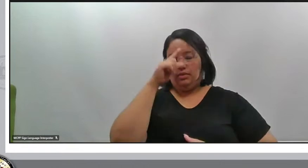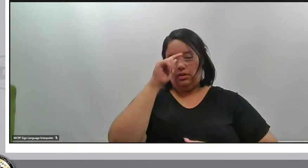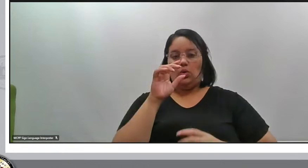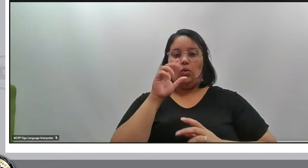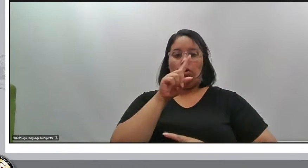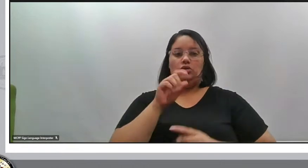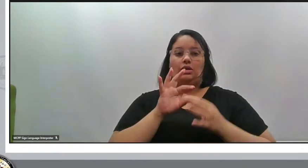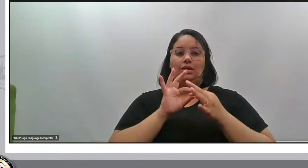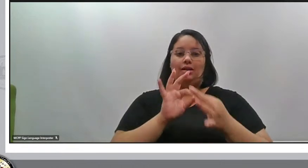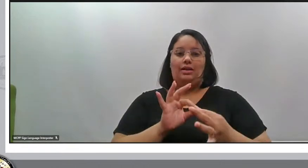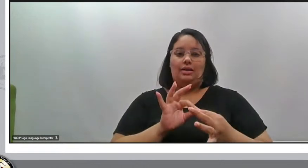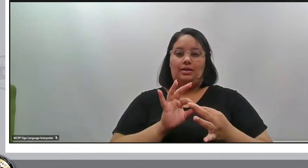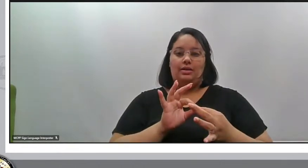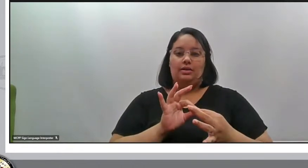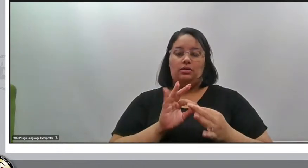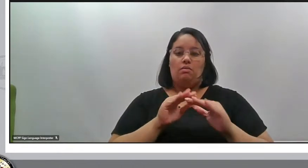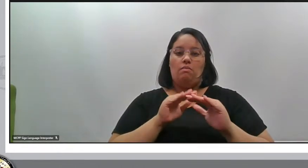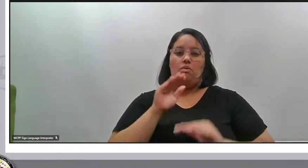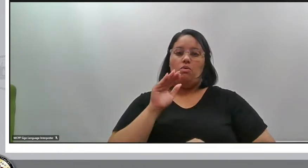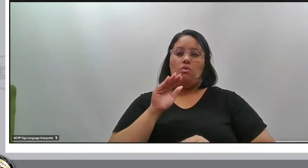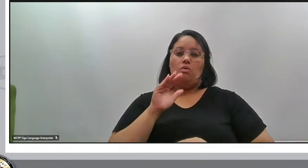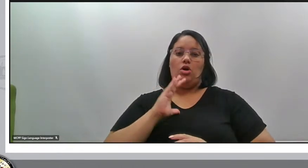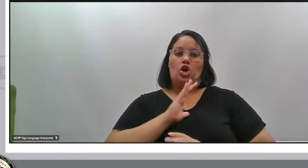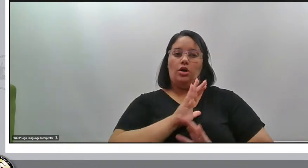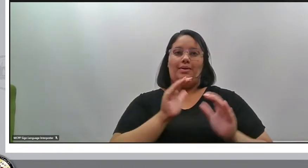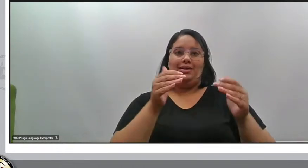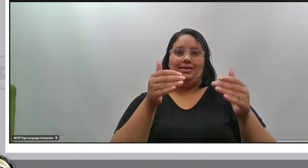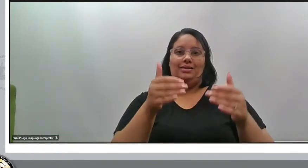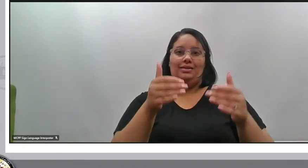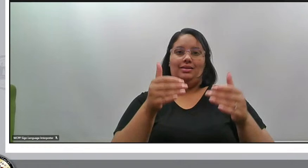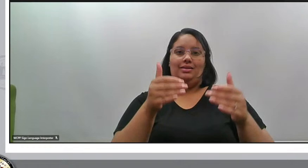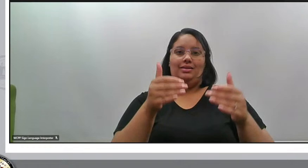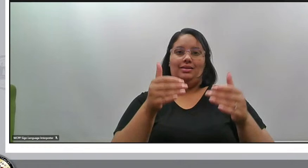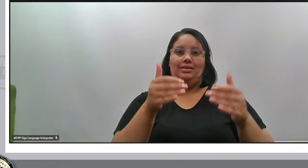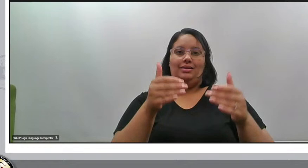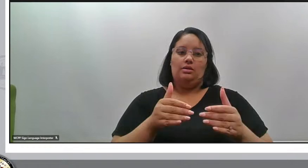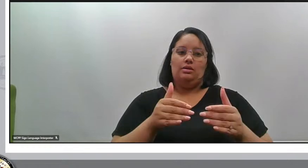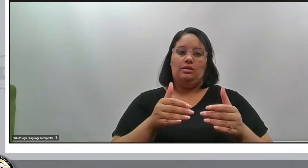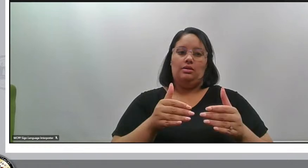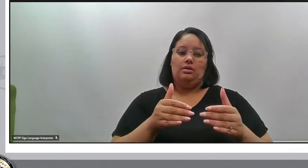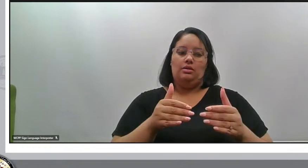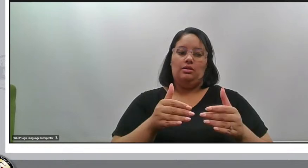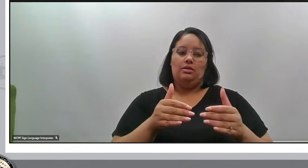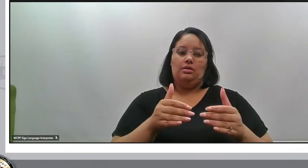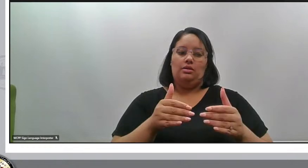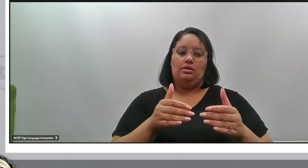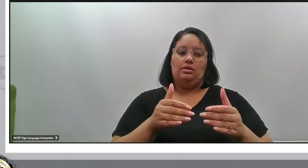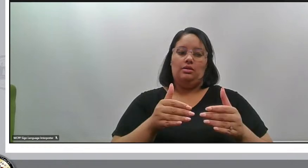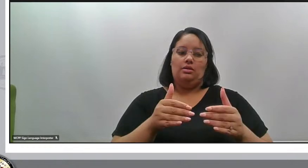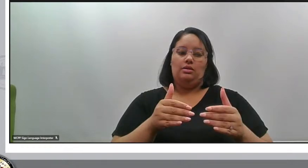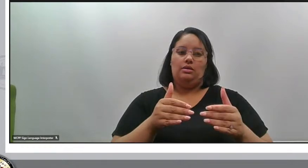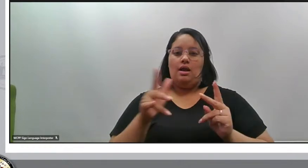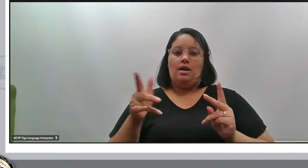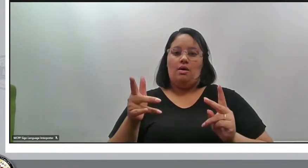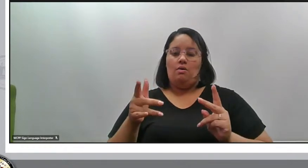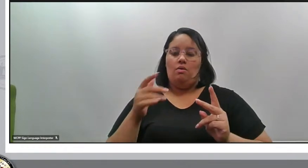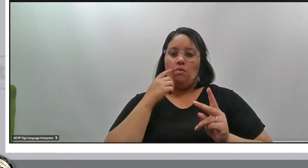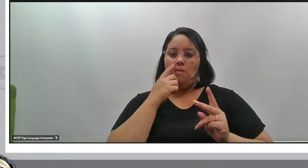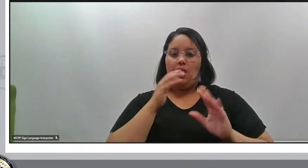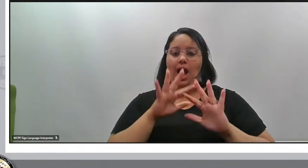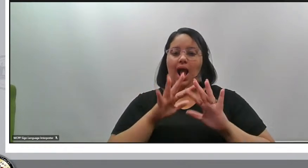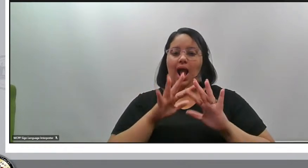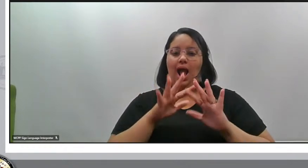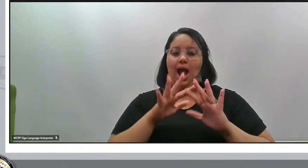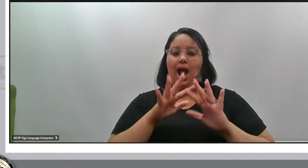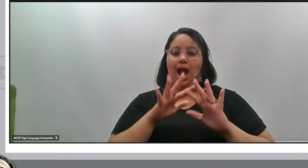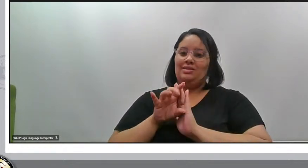related more to the committee in particular and the placement of the advertisement